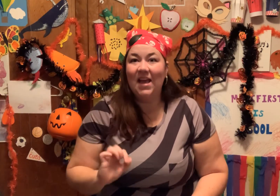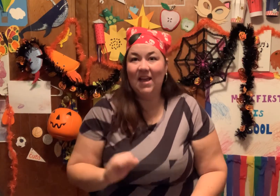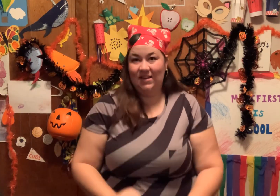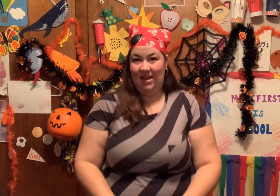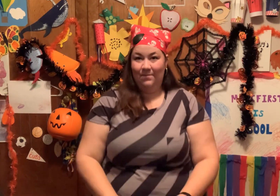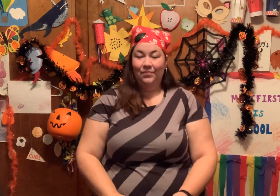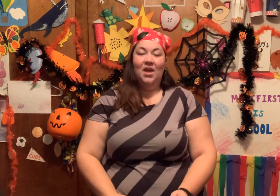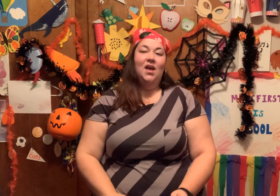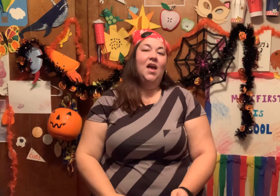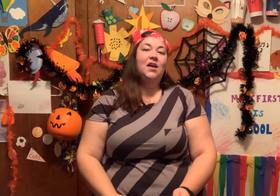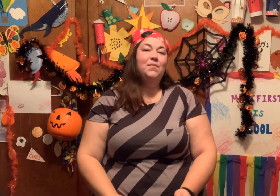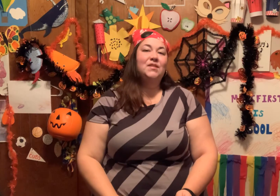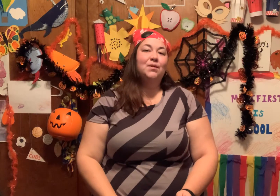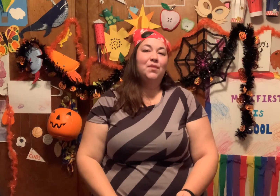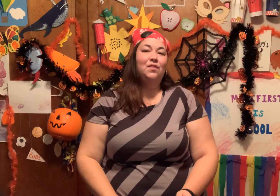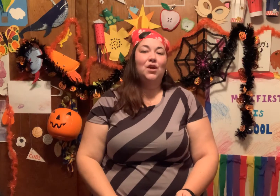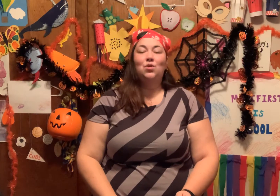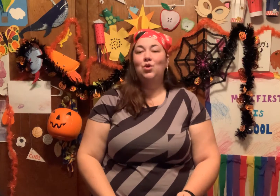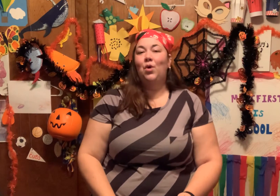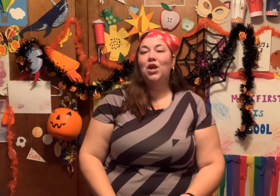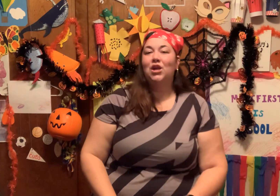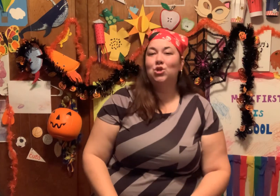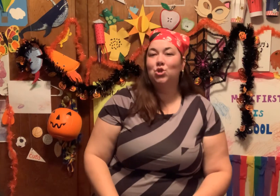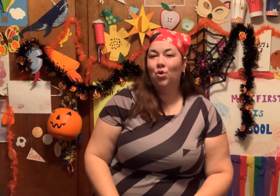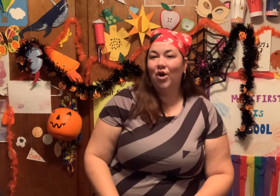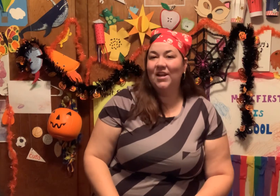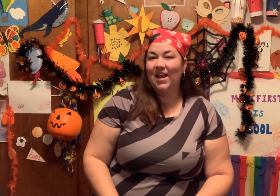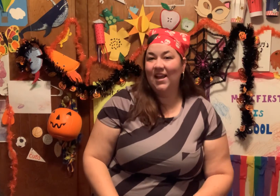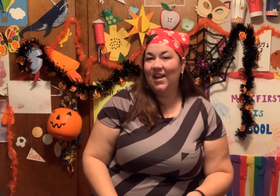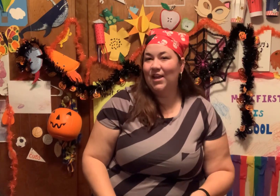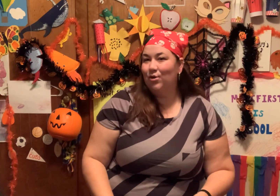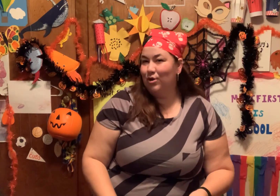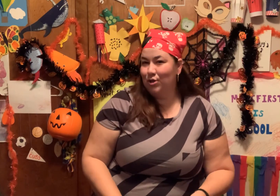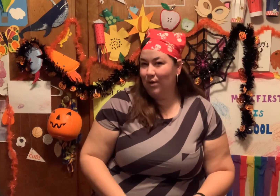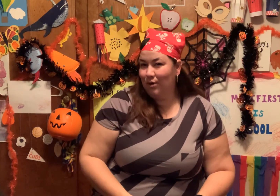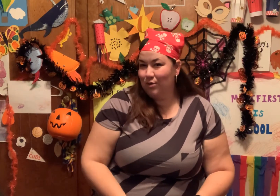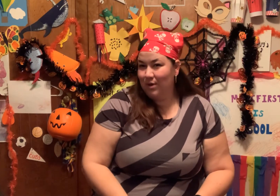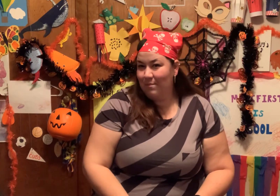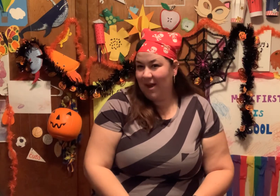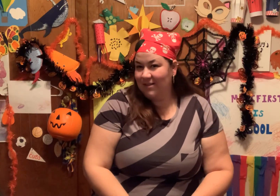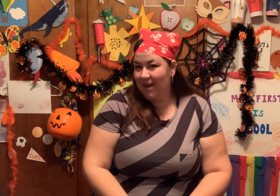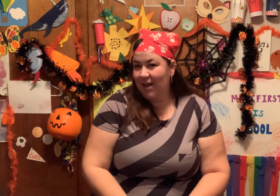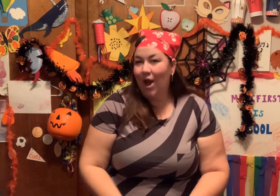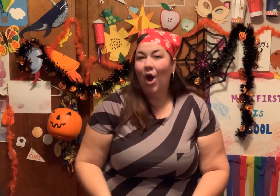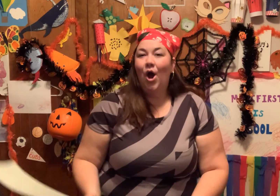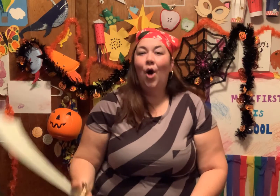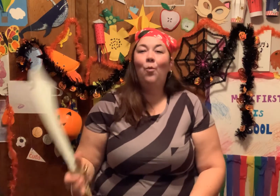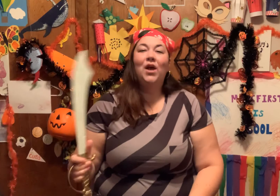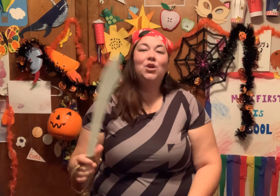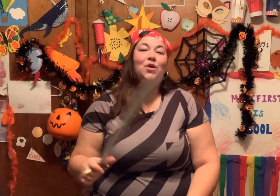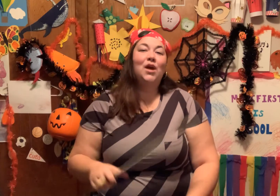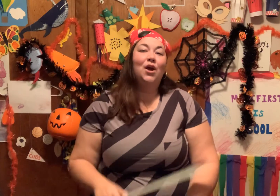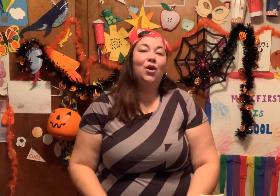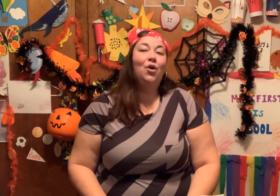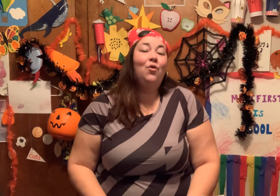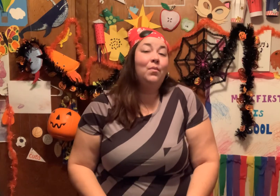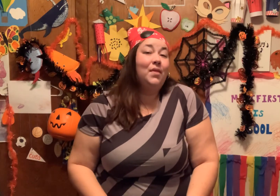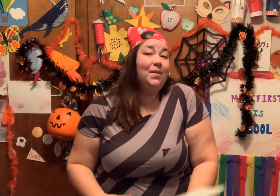candy? It can be something that you enjoyed getting in your trick-or-treat basket when you were younger, or maybe